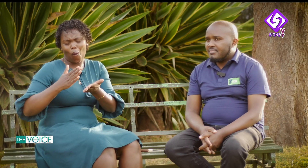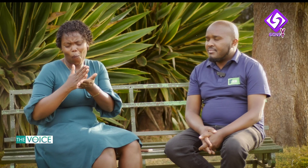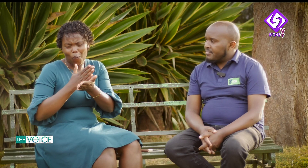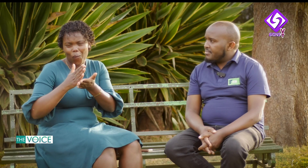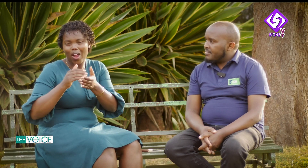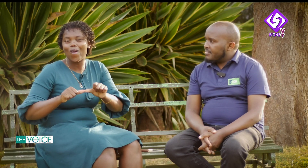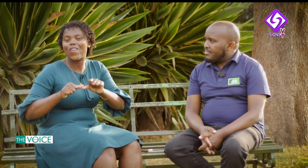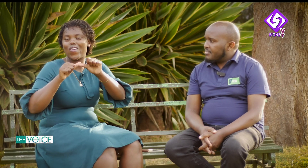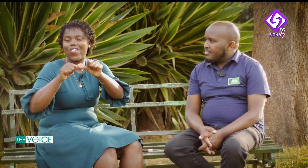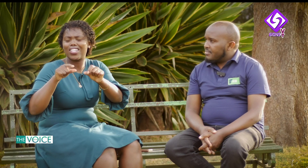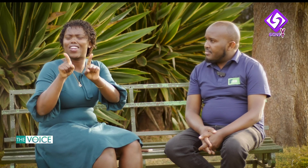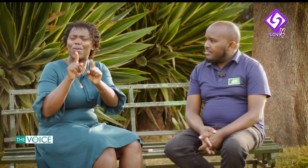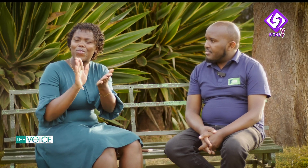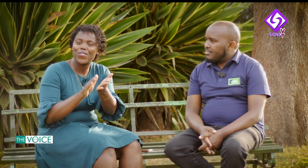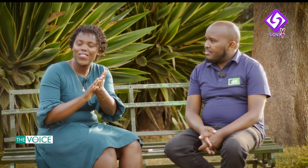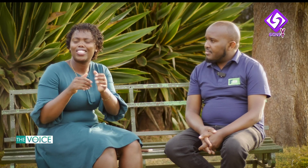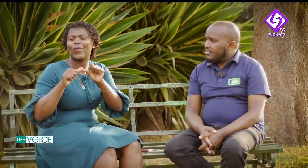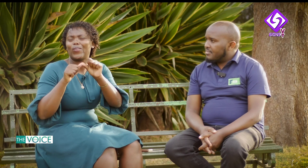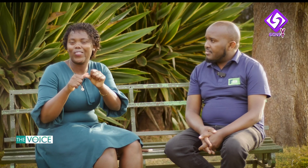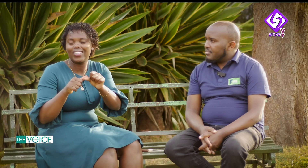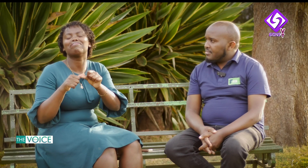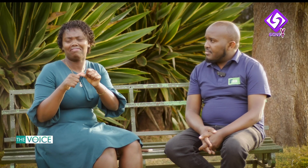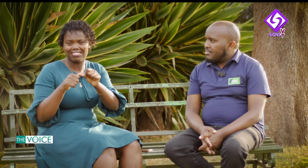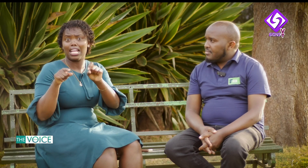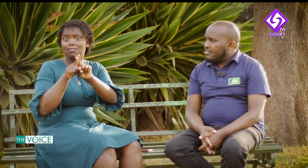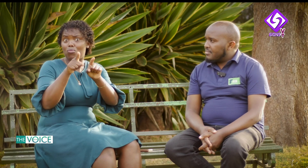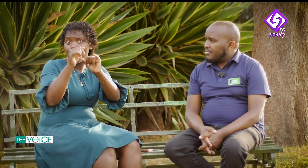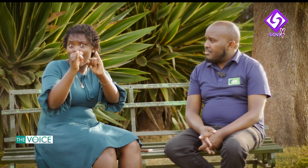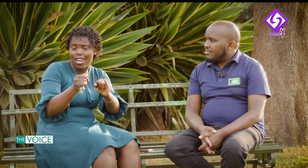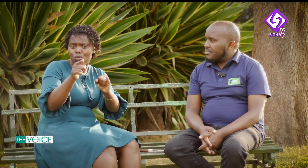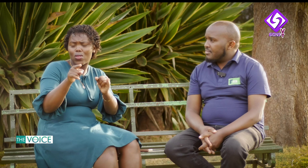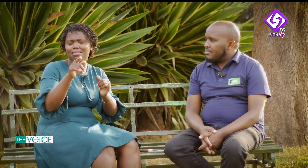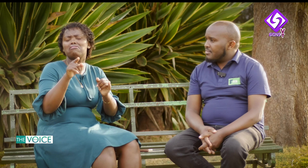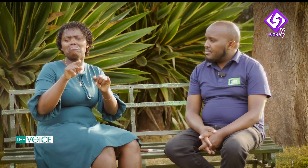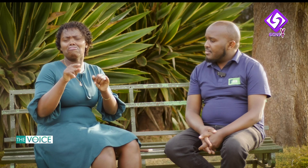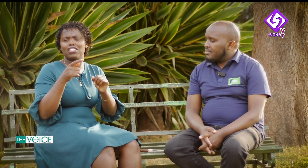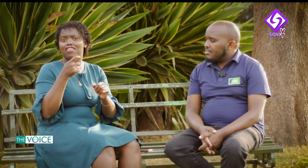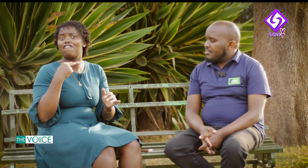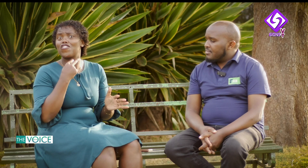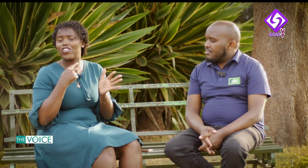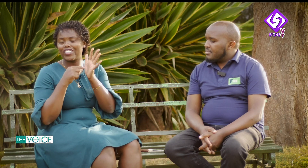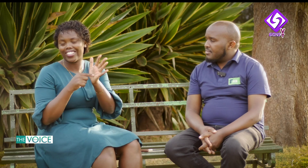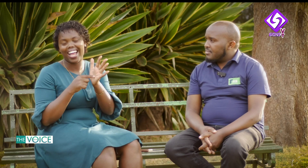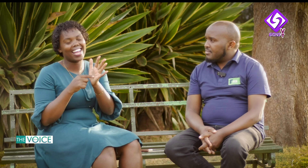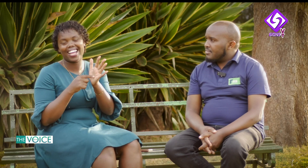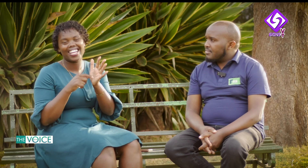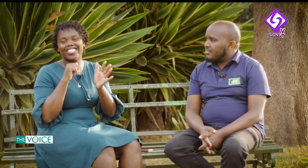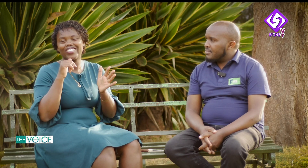media platforms. Please continue with your good job. And also, if you are a new